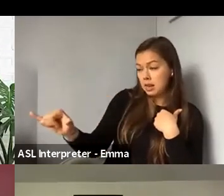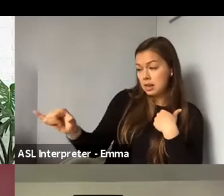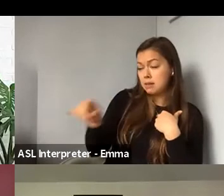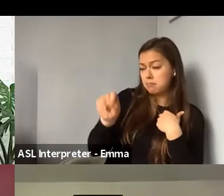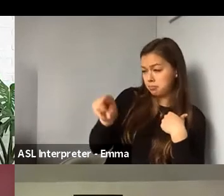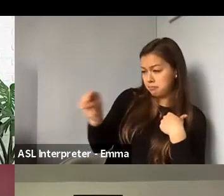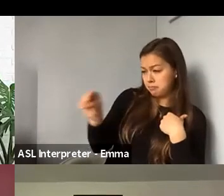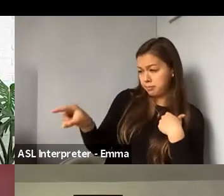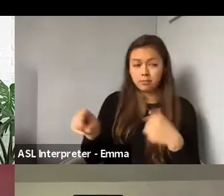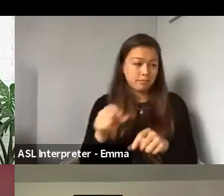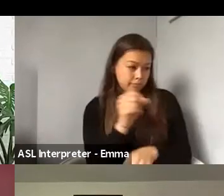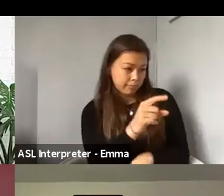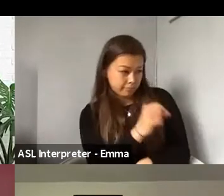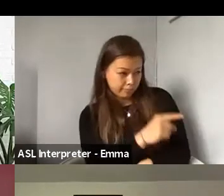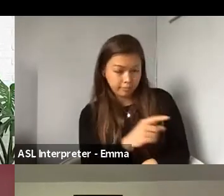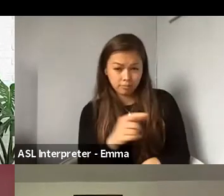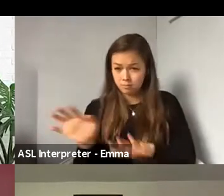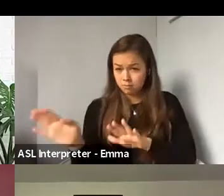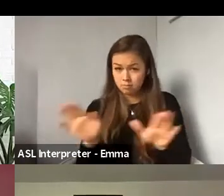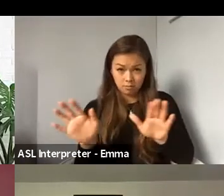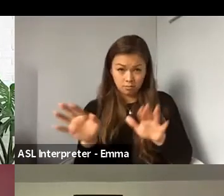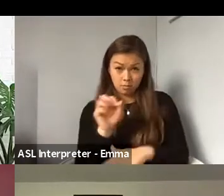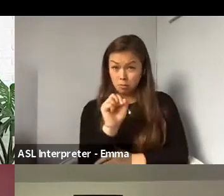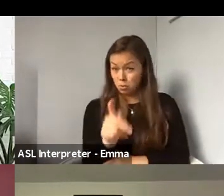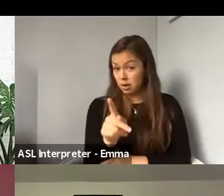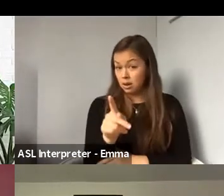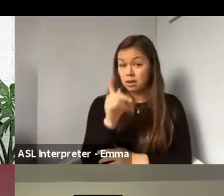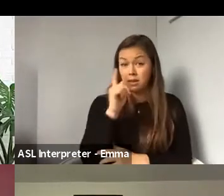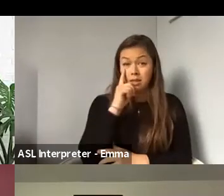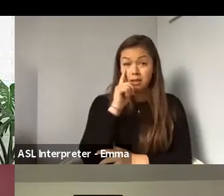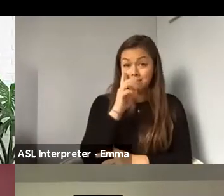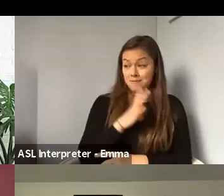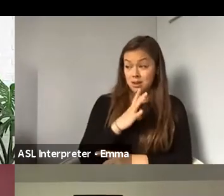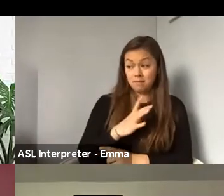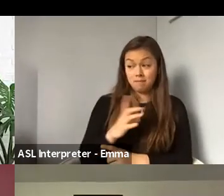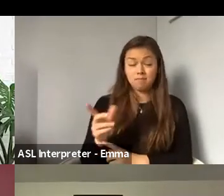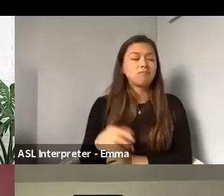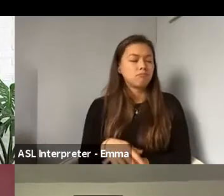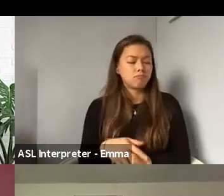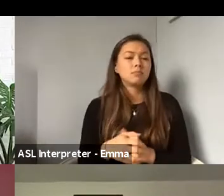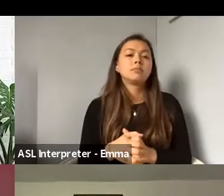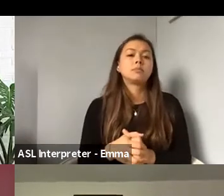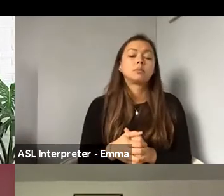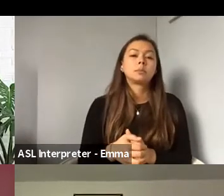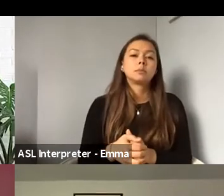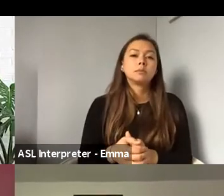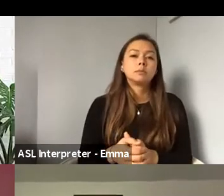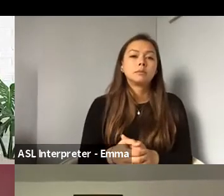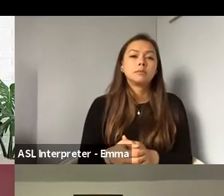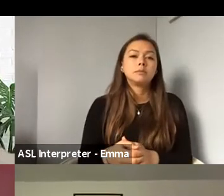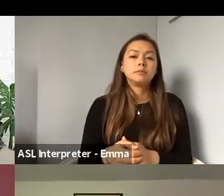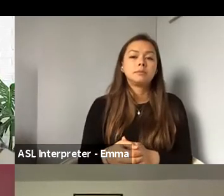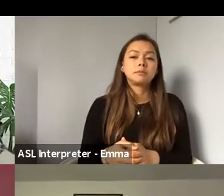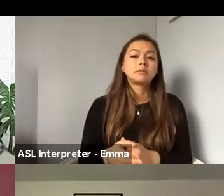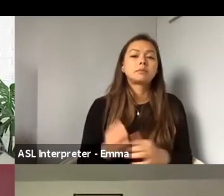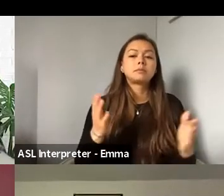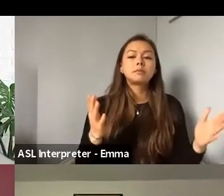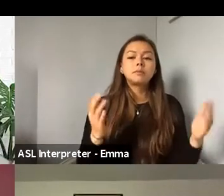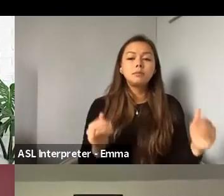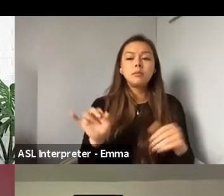and focus in those two areas, Diane and myself. And what I'd also like to